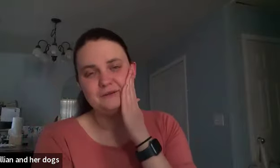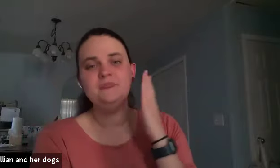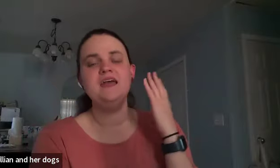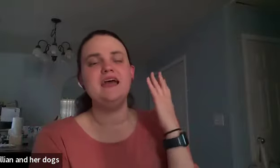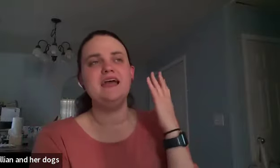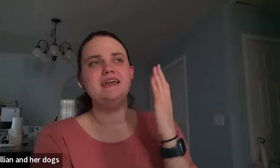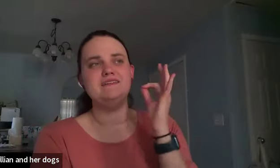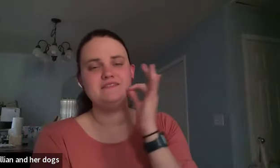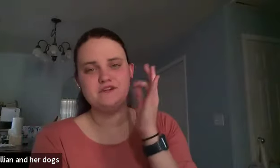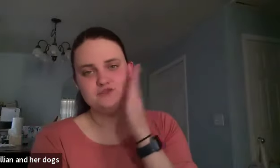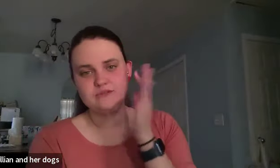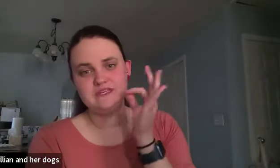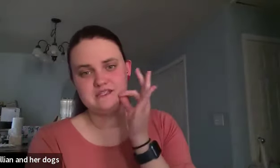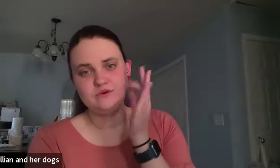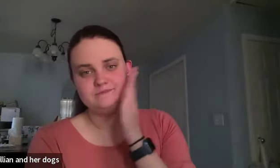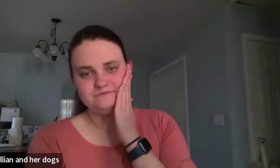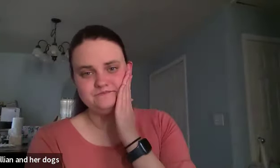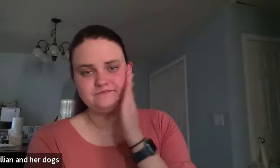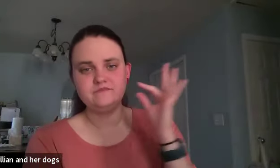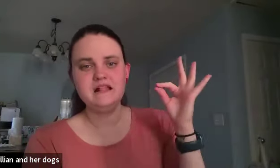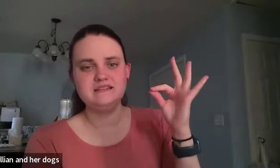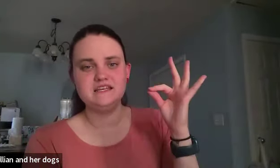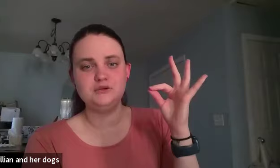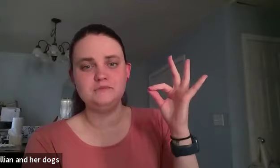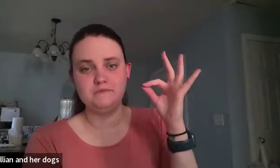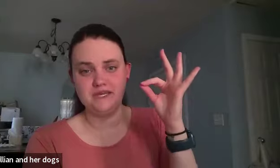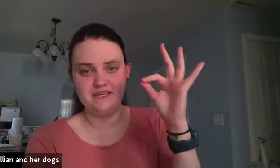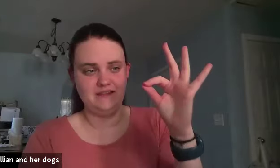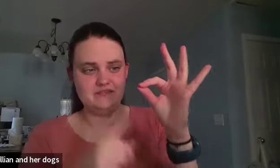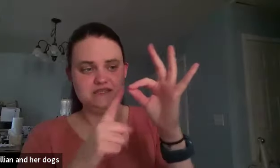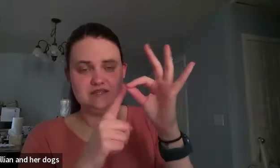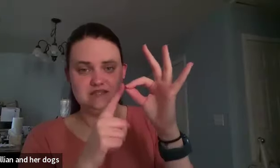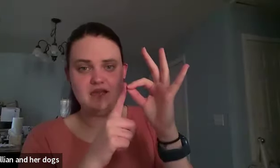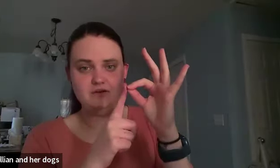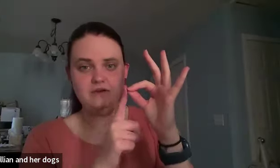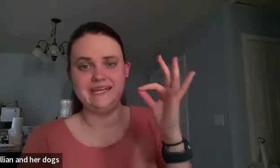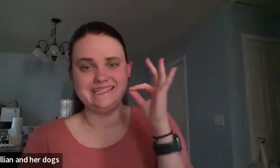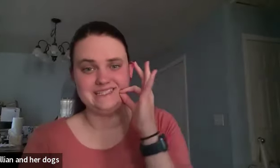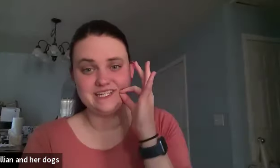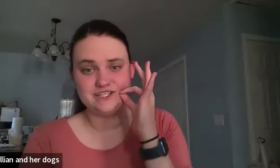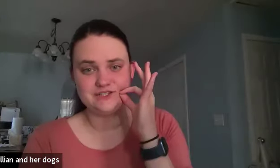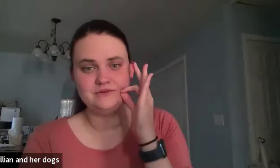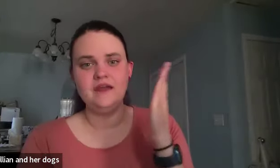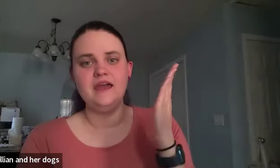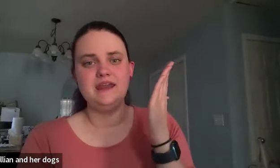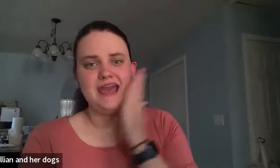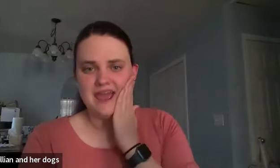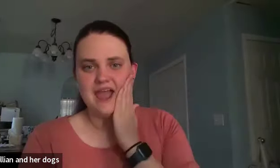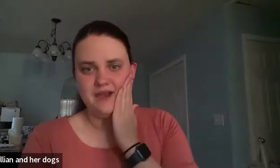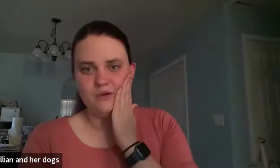little. And the visual with this one is like the bee, like this is the tail and it stings you and ow,